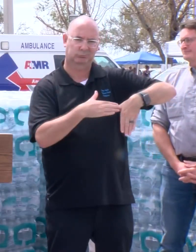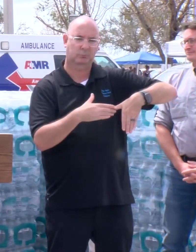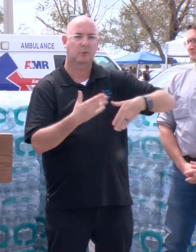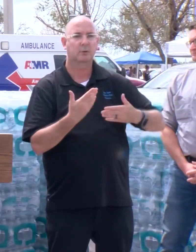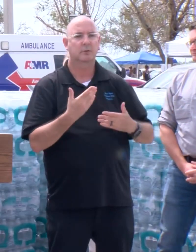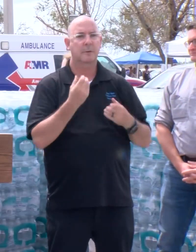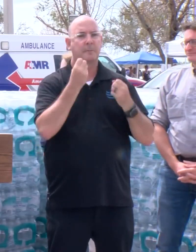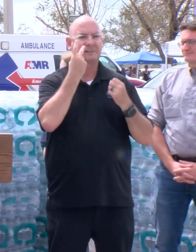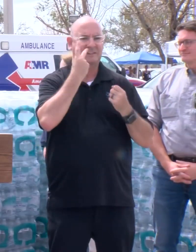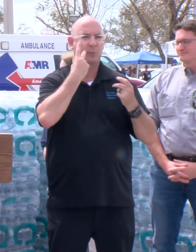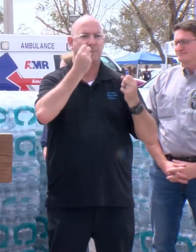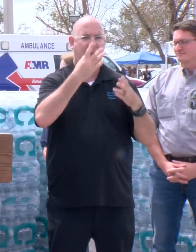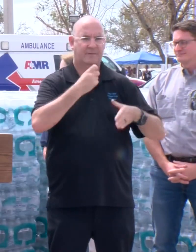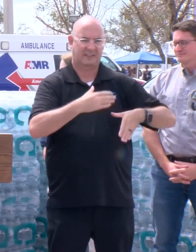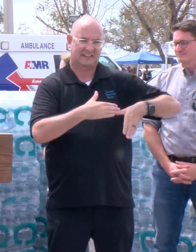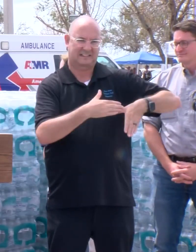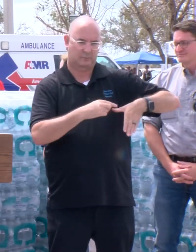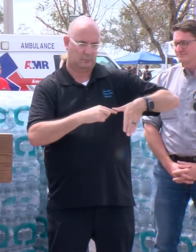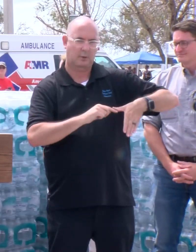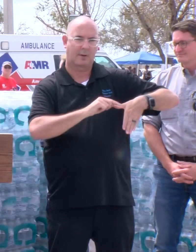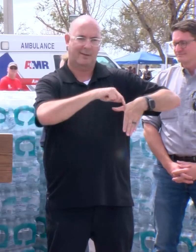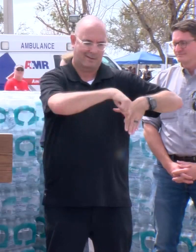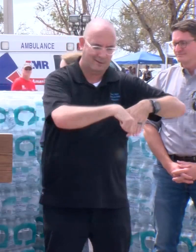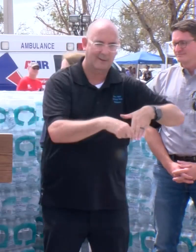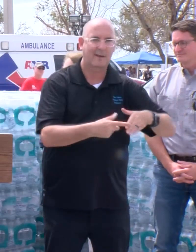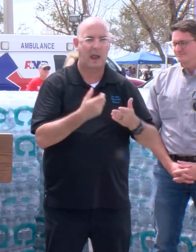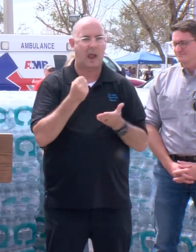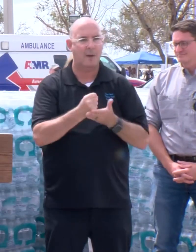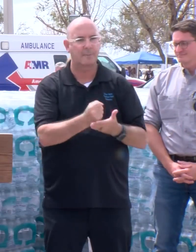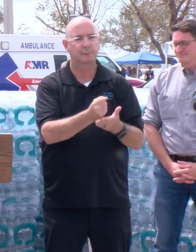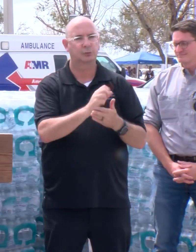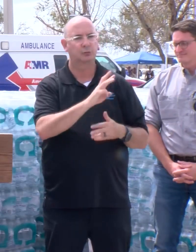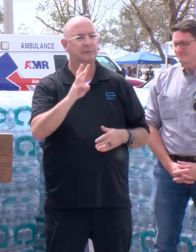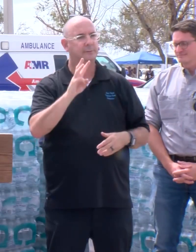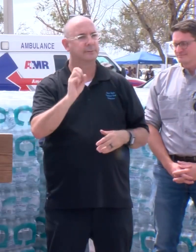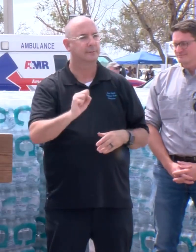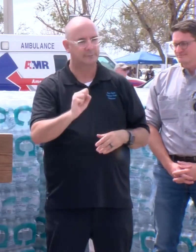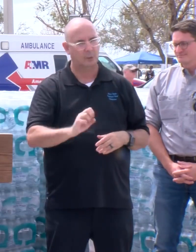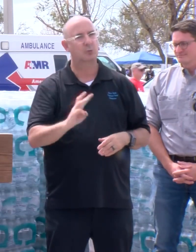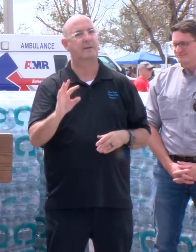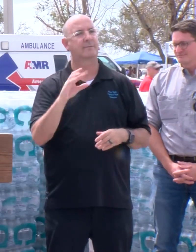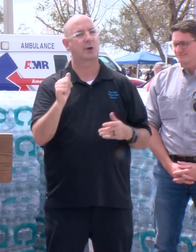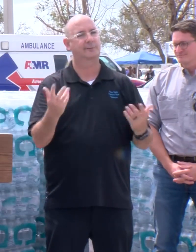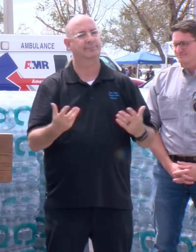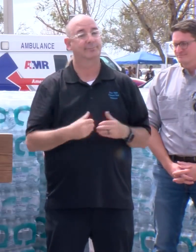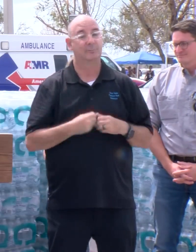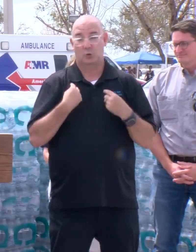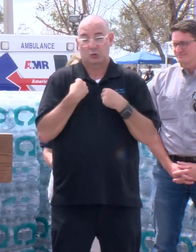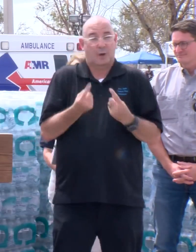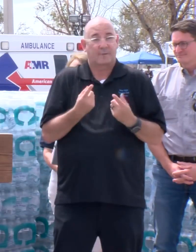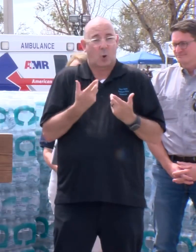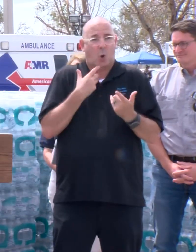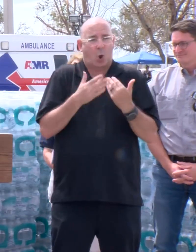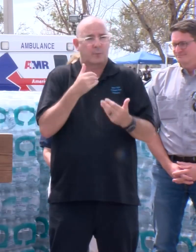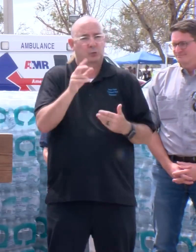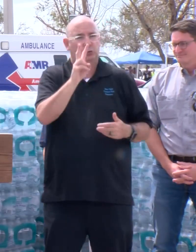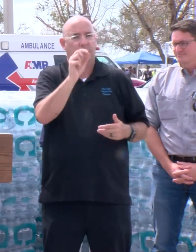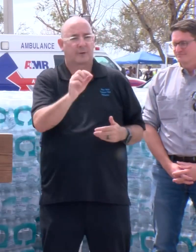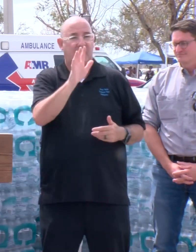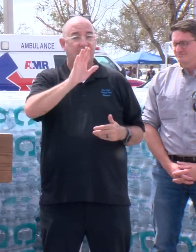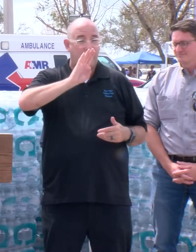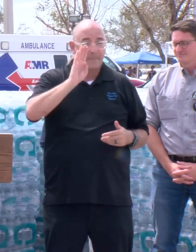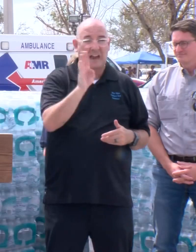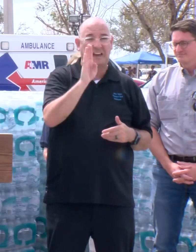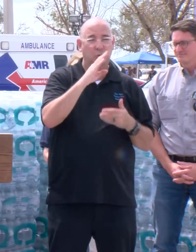the Panhandle here in this community today. To date, nearly $2.5 billion has been obligated